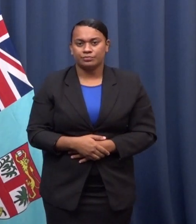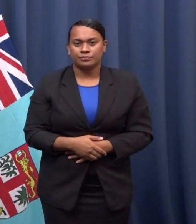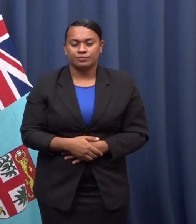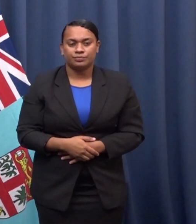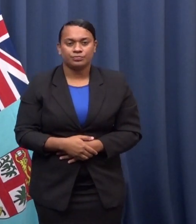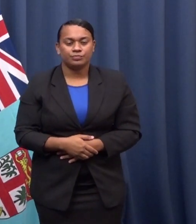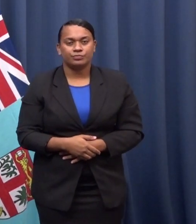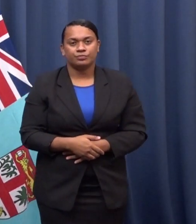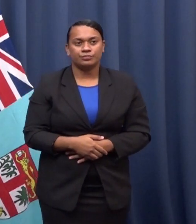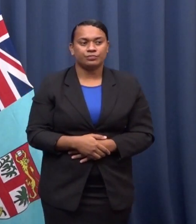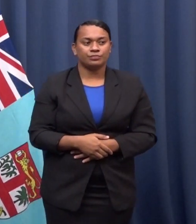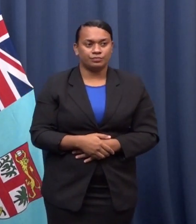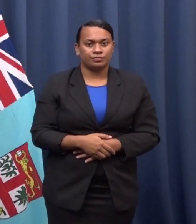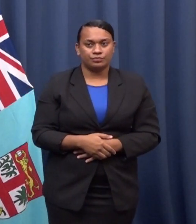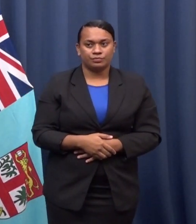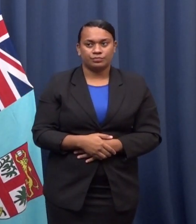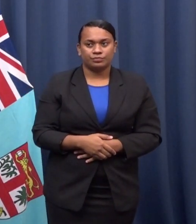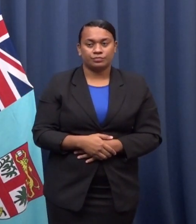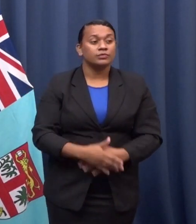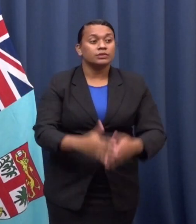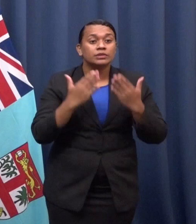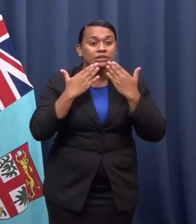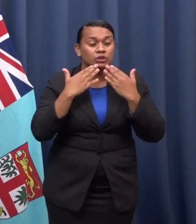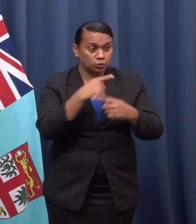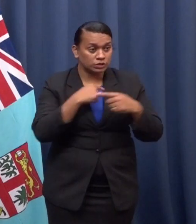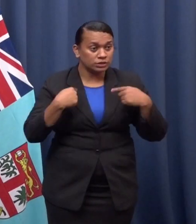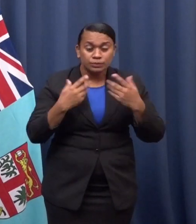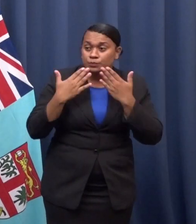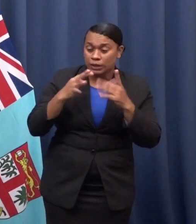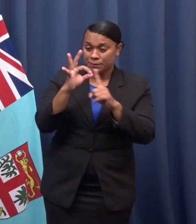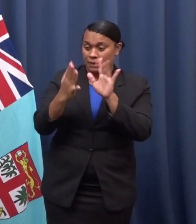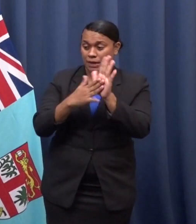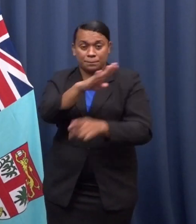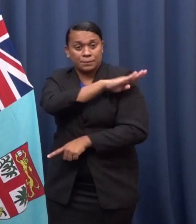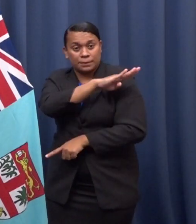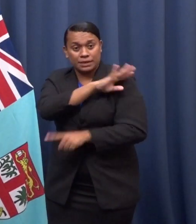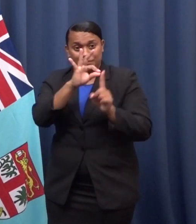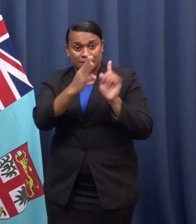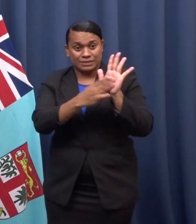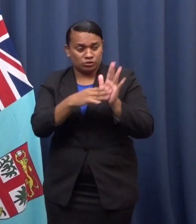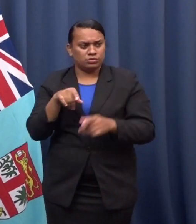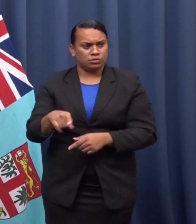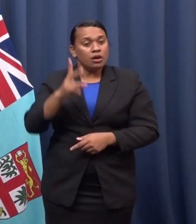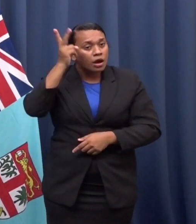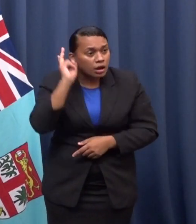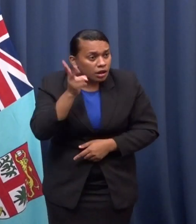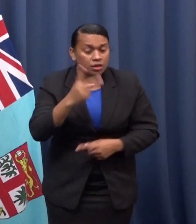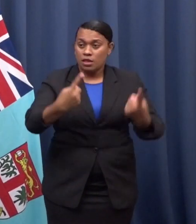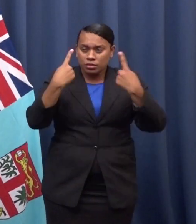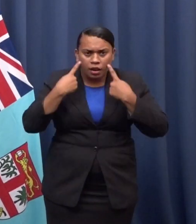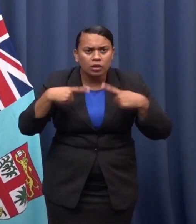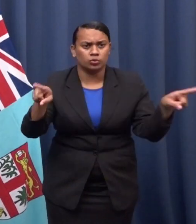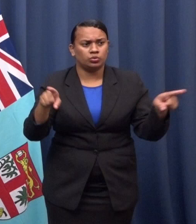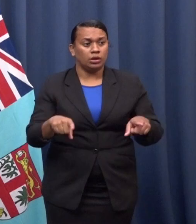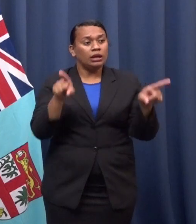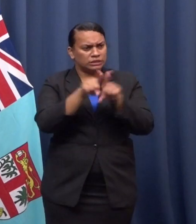Thank you. We thank the Honourable Prime Minister for his words and reiterating the messages that have been all too common lately. Ministry